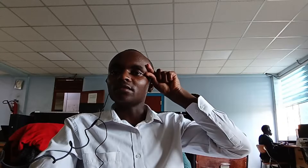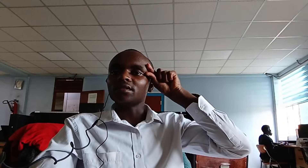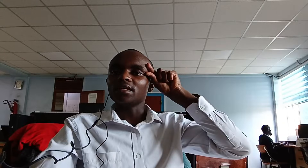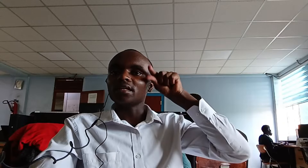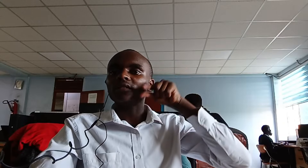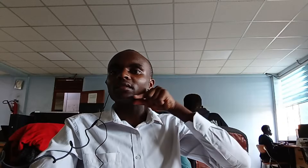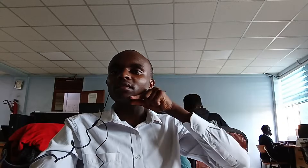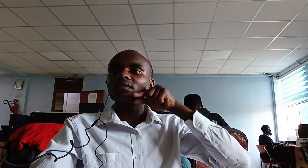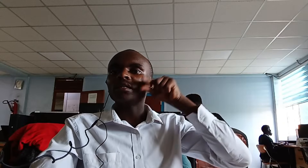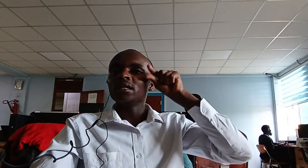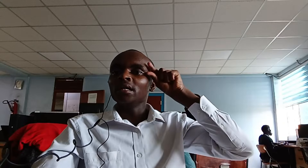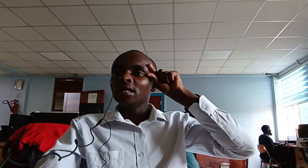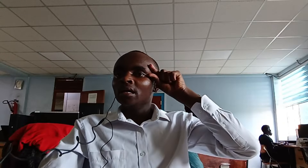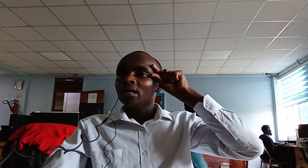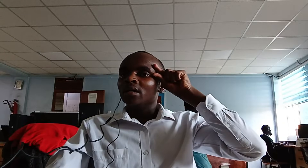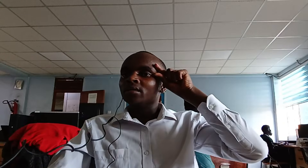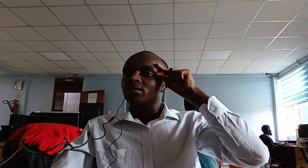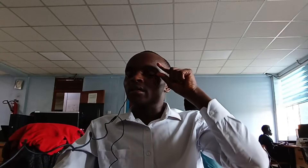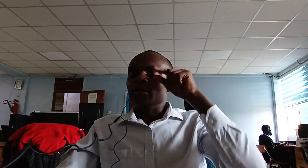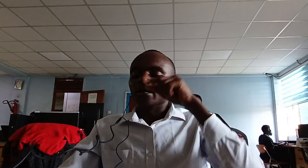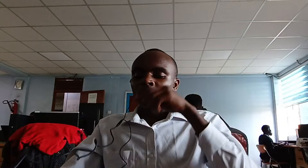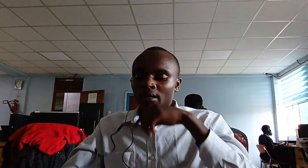gender, gender.